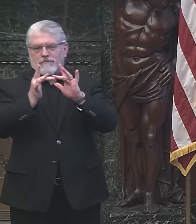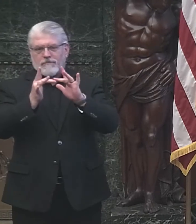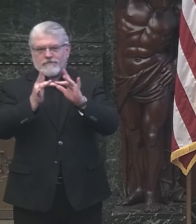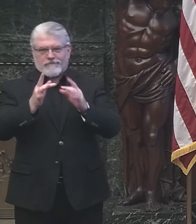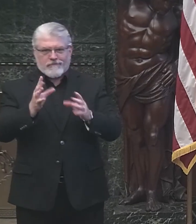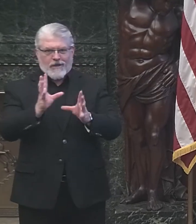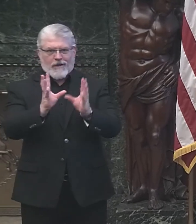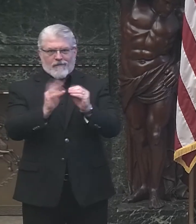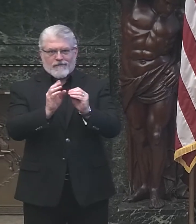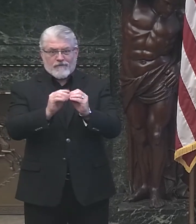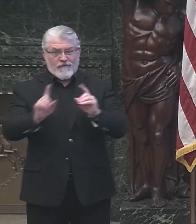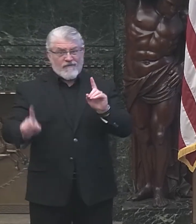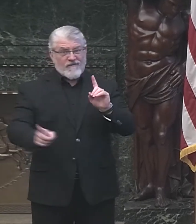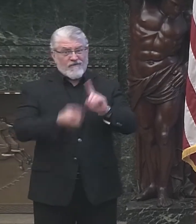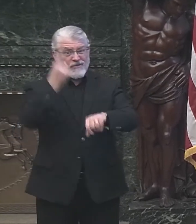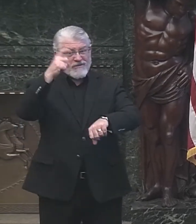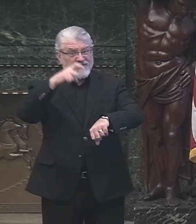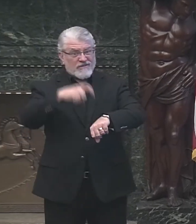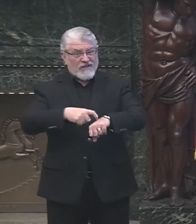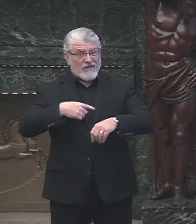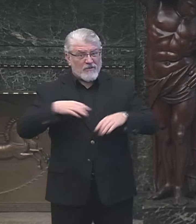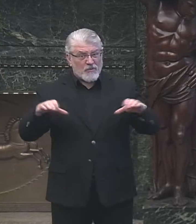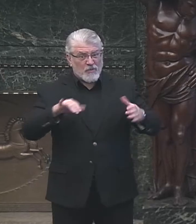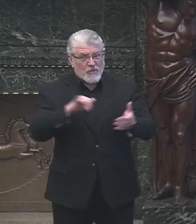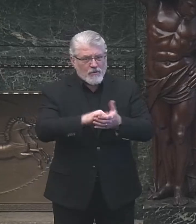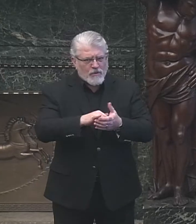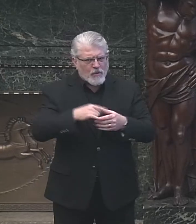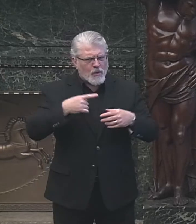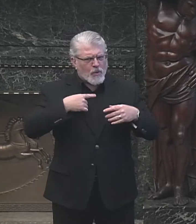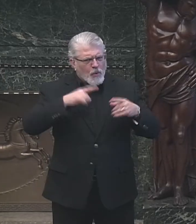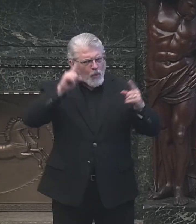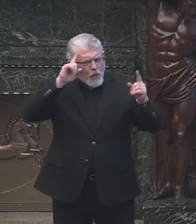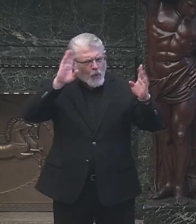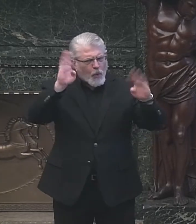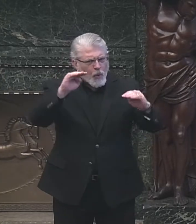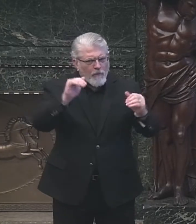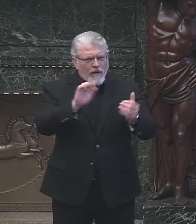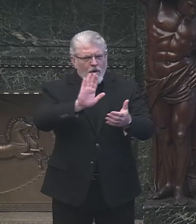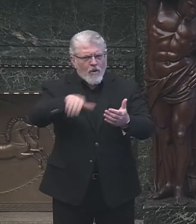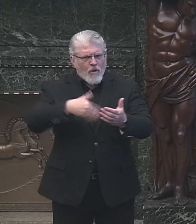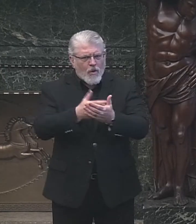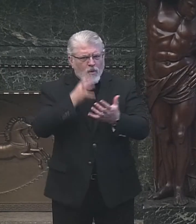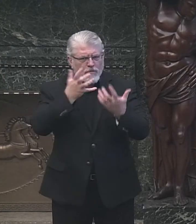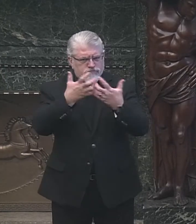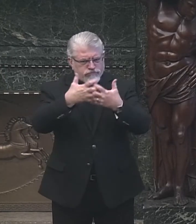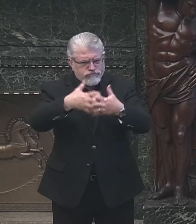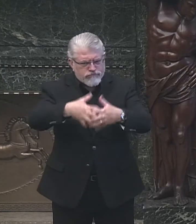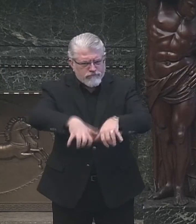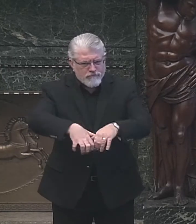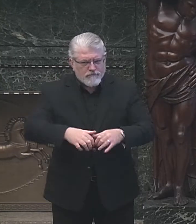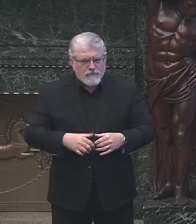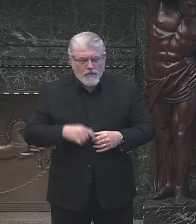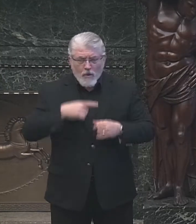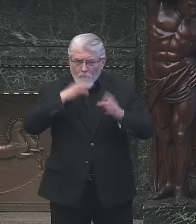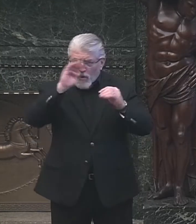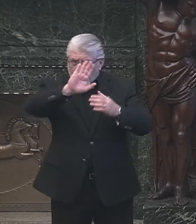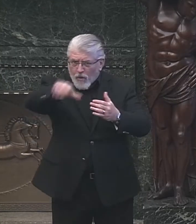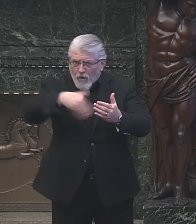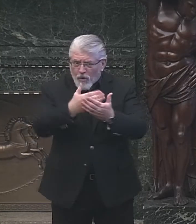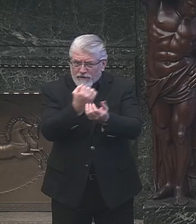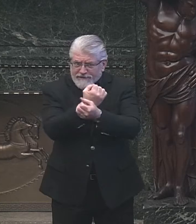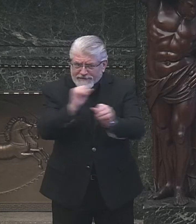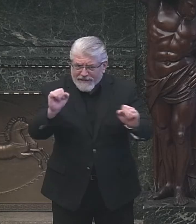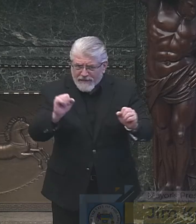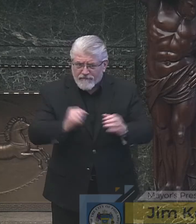and hopefully it'll all work out for everybody and you can get the information that you need and still keep yourself safe. So good afternoon. I first